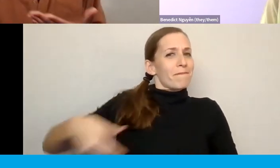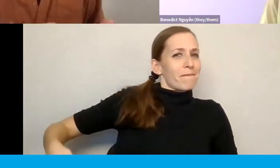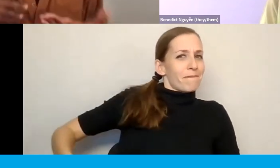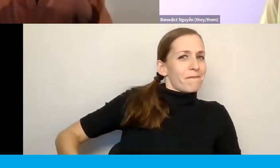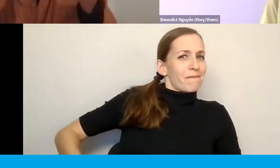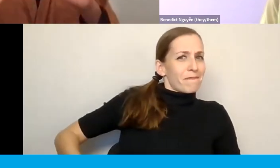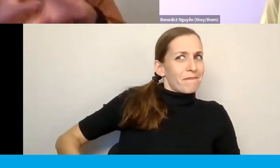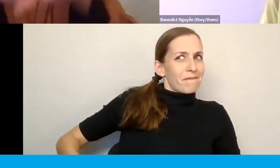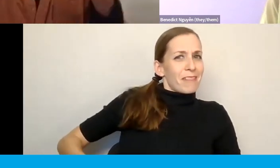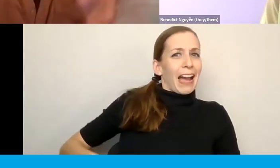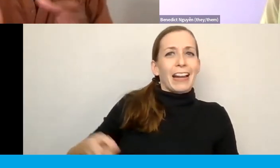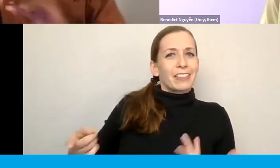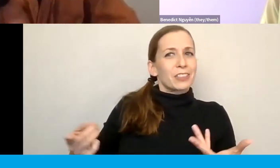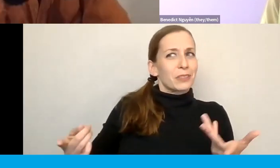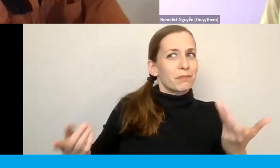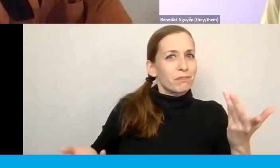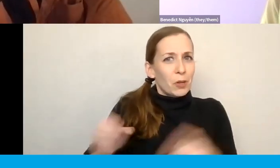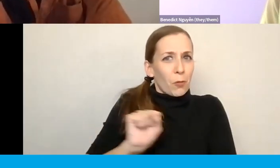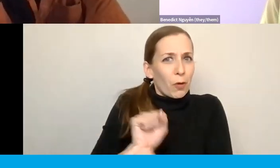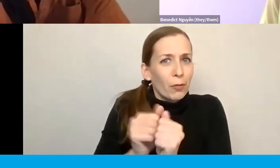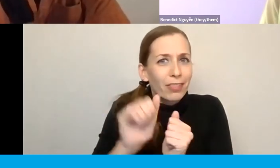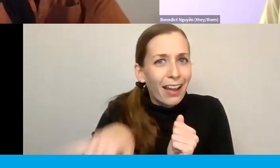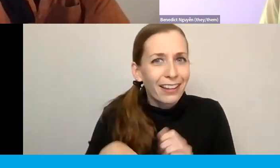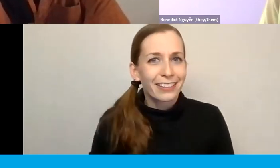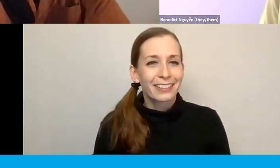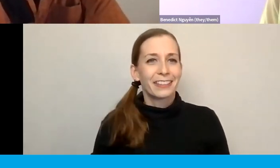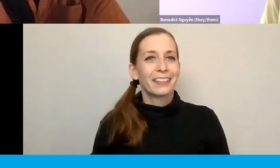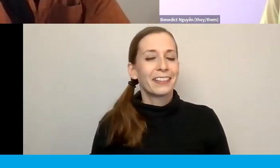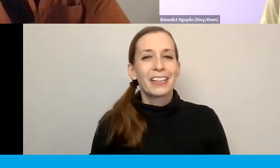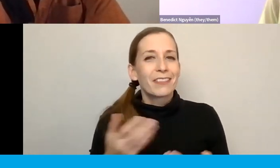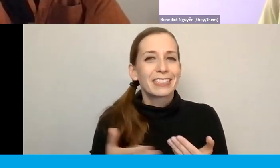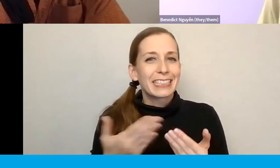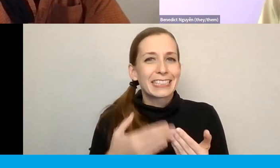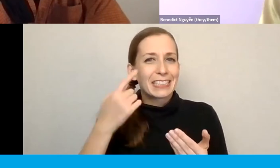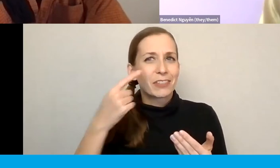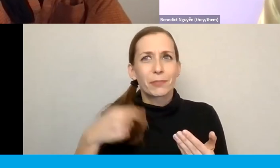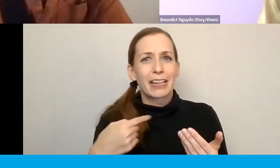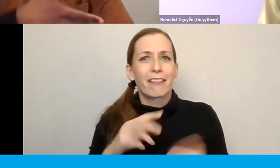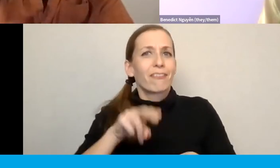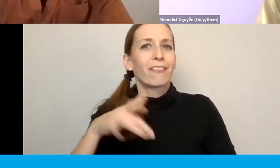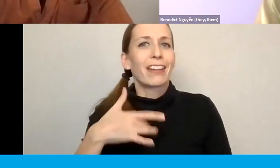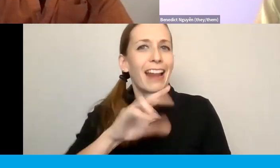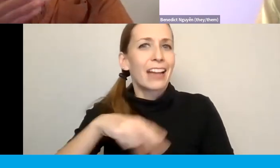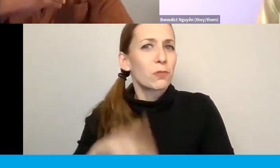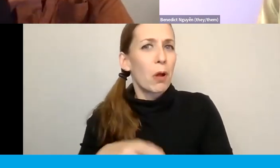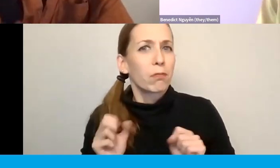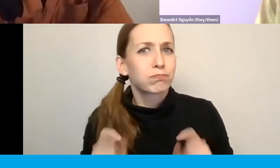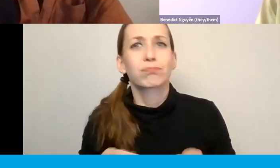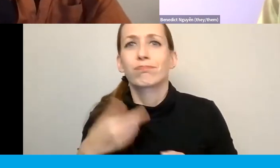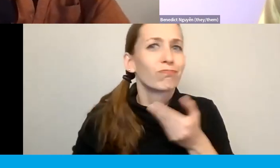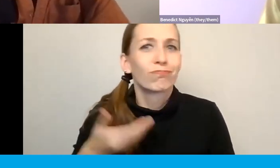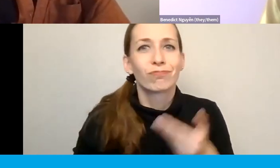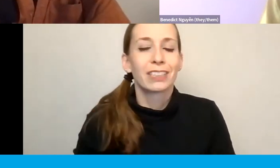and over and over, and I'm trying to look at the work and ask like, what does it need? And I start to make decisions about